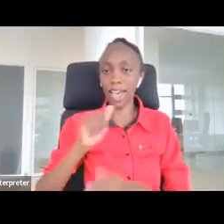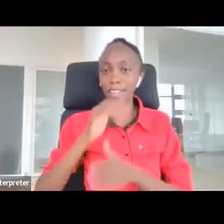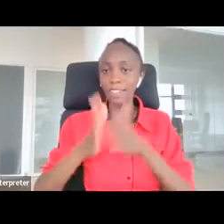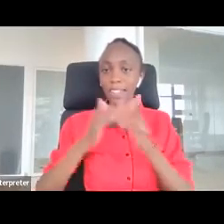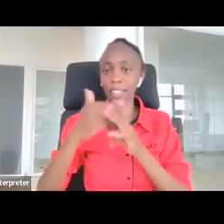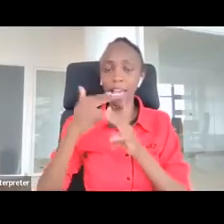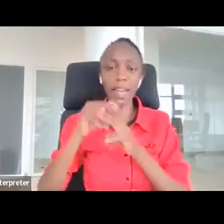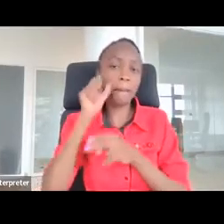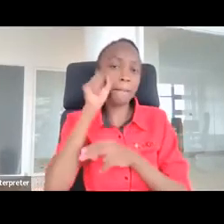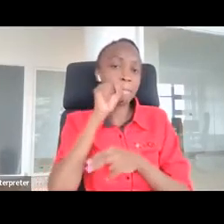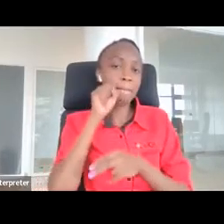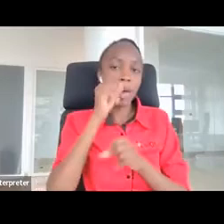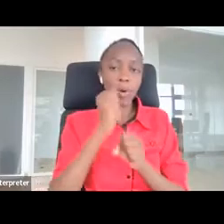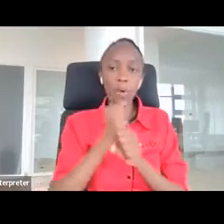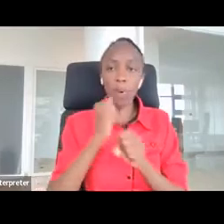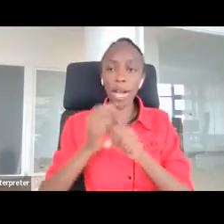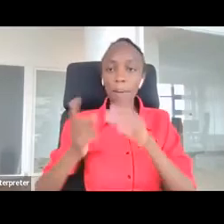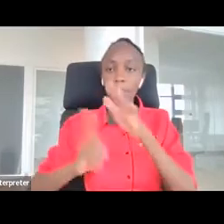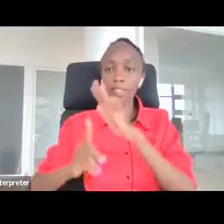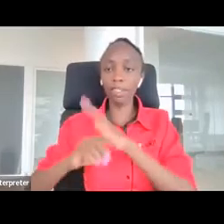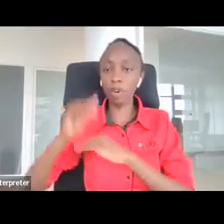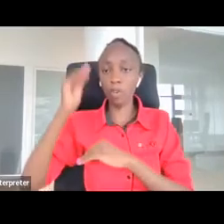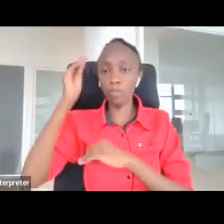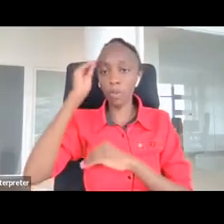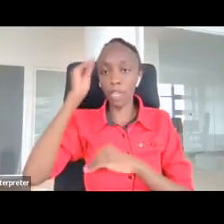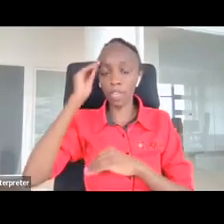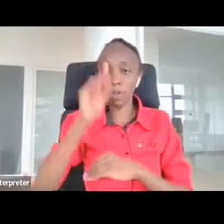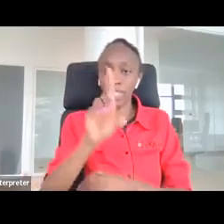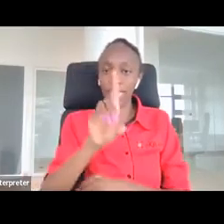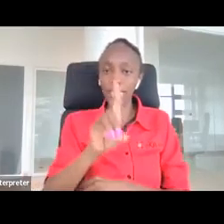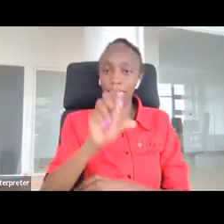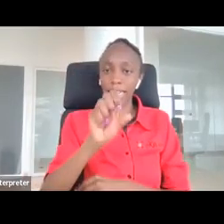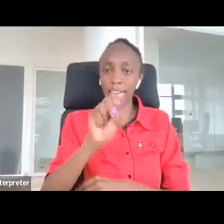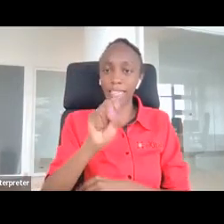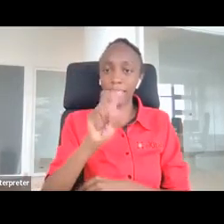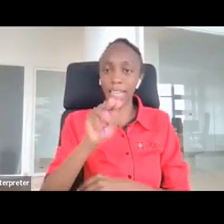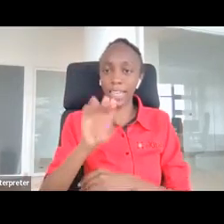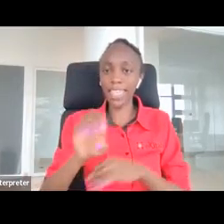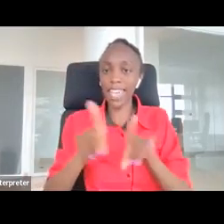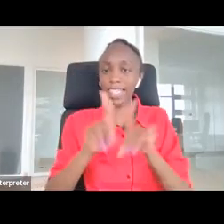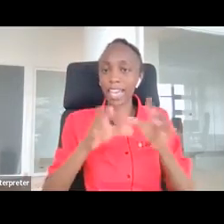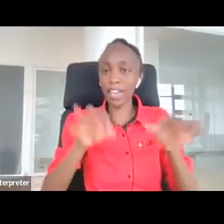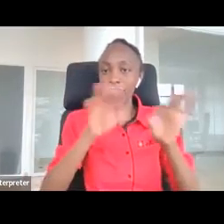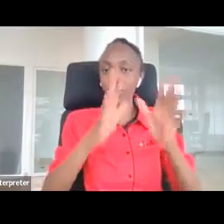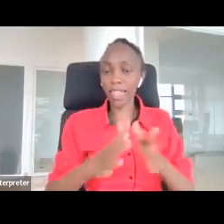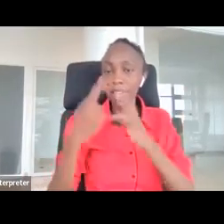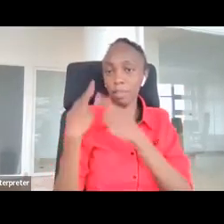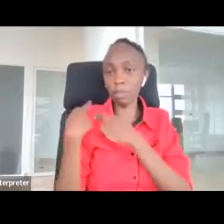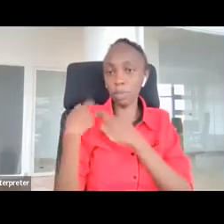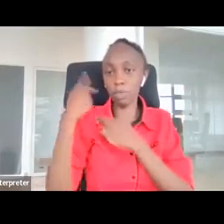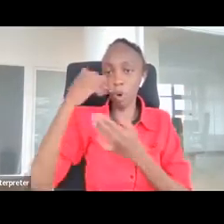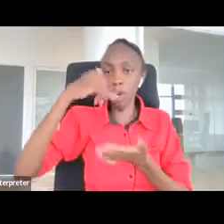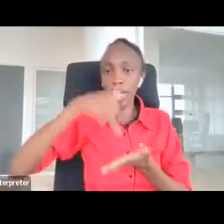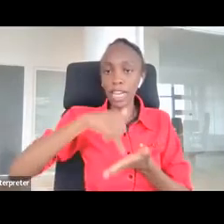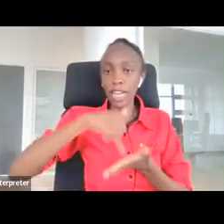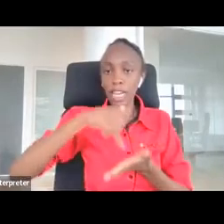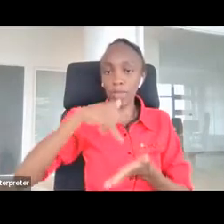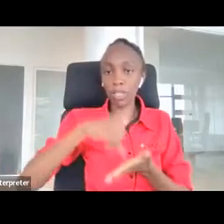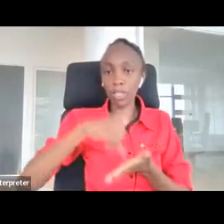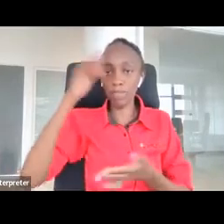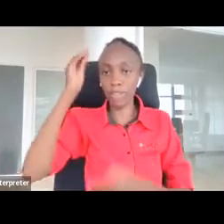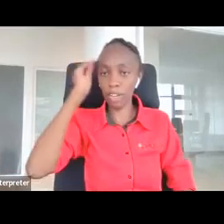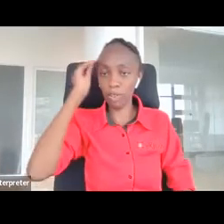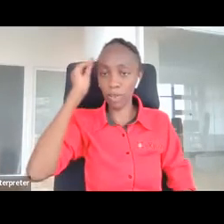Education, Directorate of Special Needs Education, as an officer in charge of inclusive education,